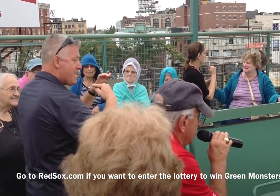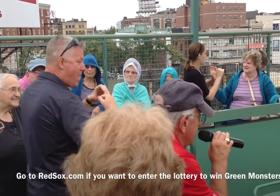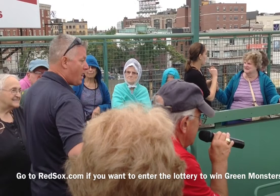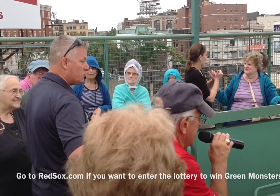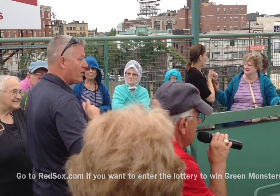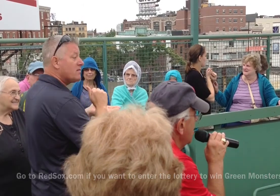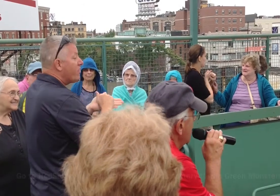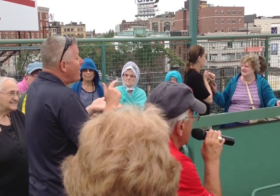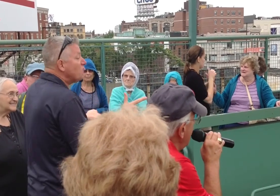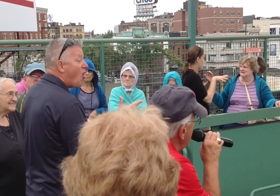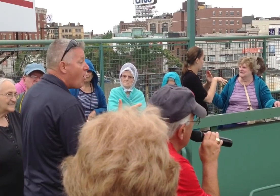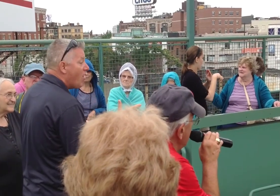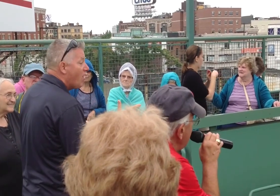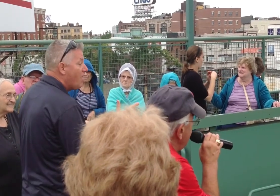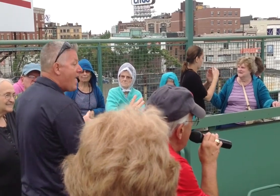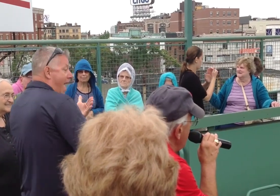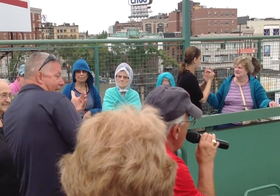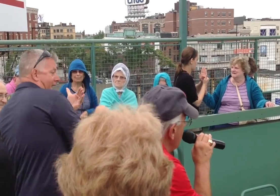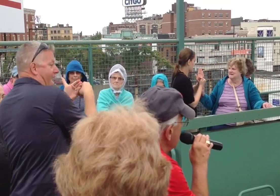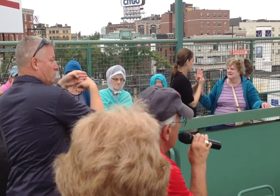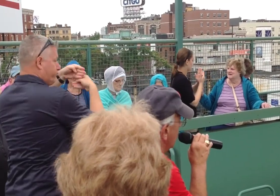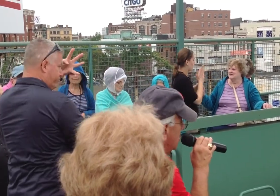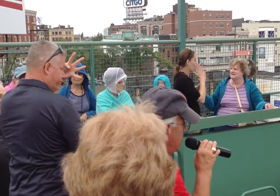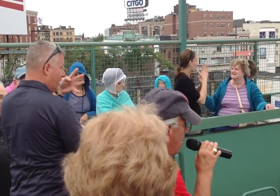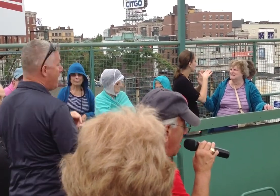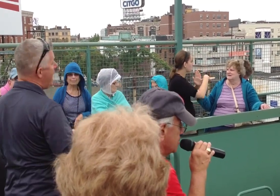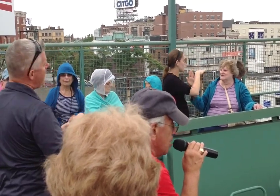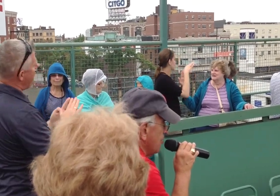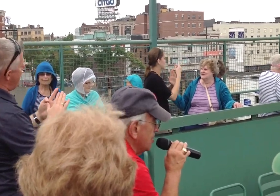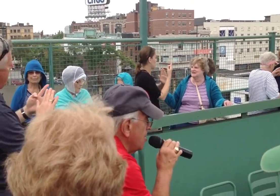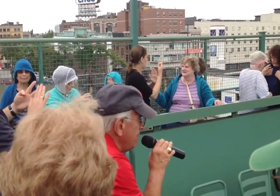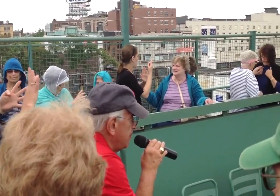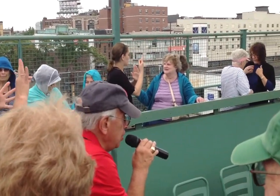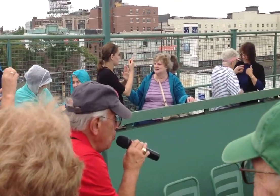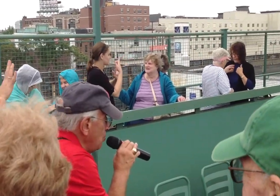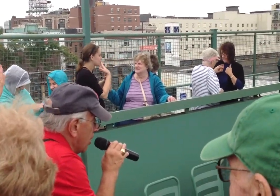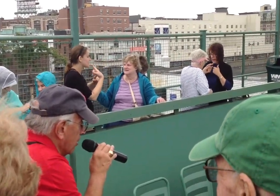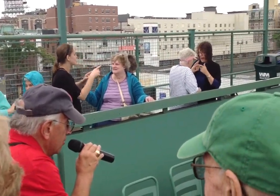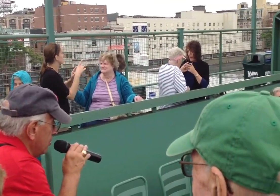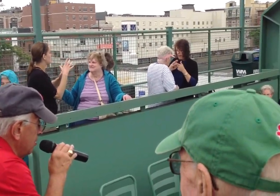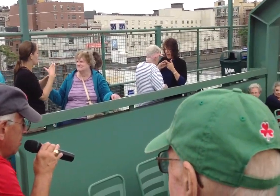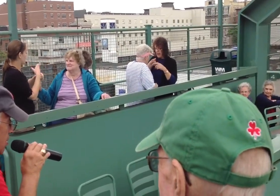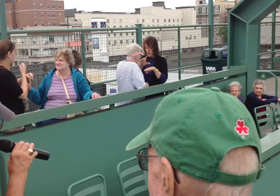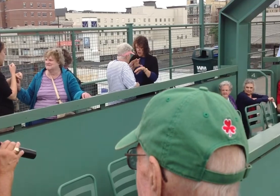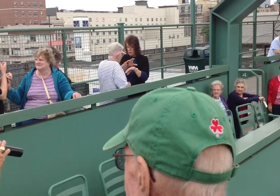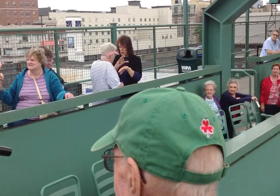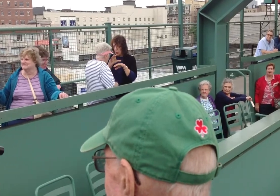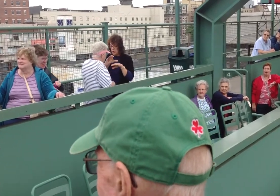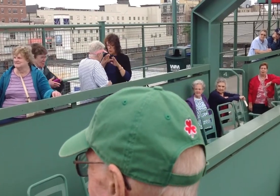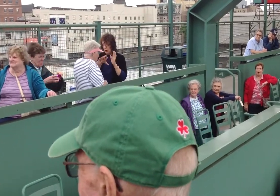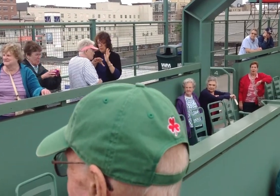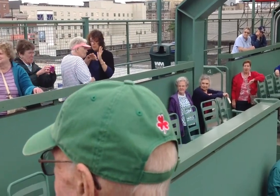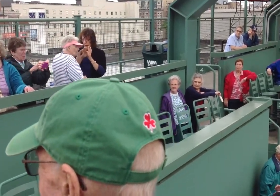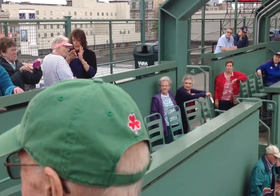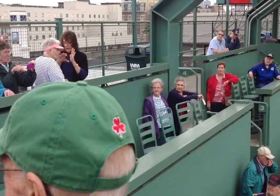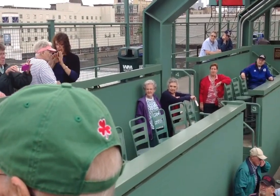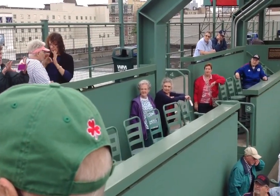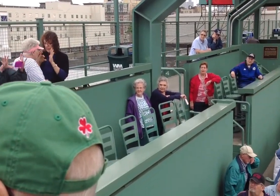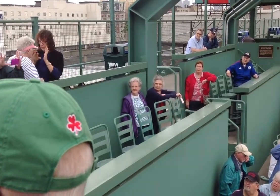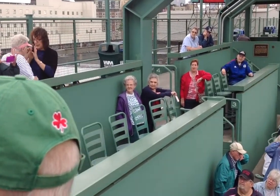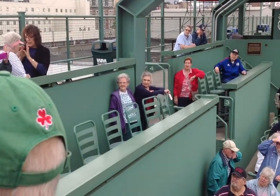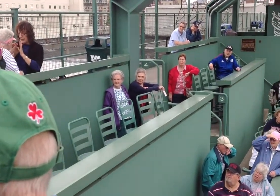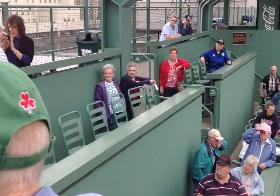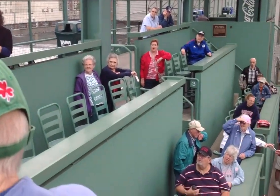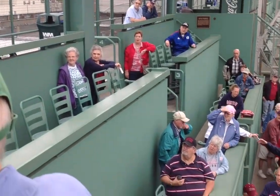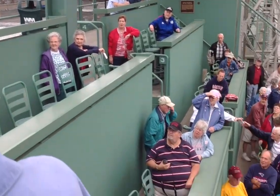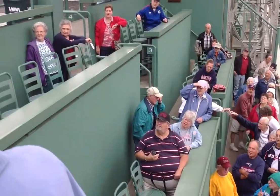address. Then in late February, early March, the computer selects people who can